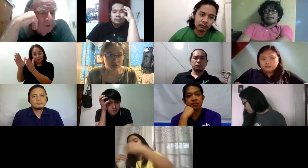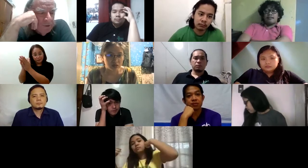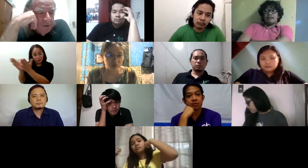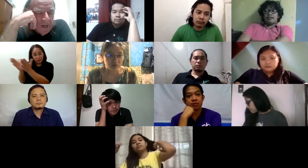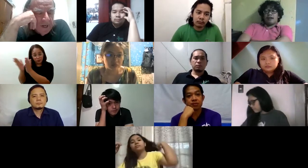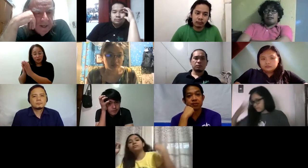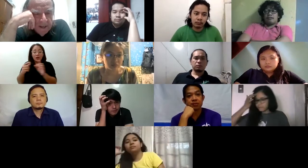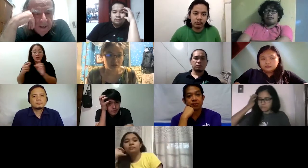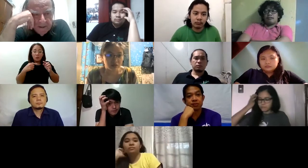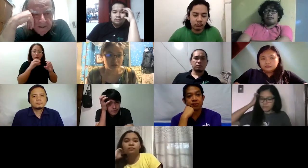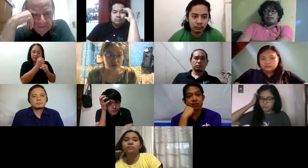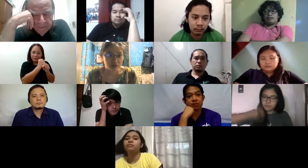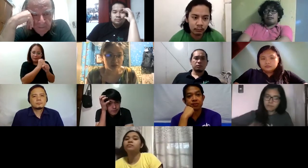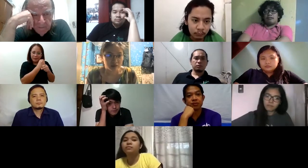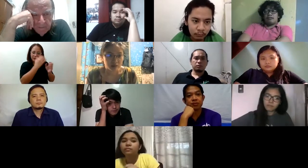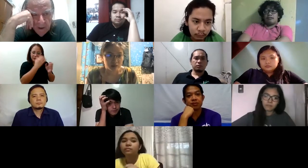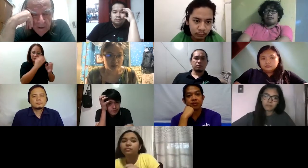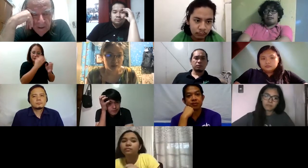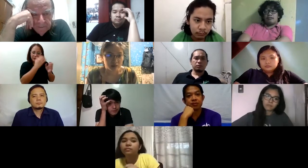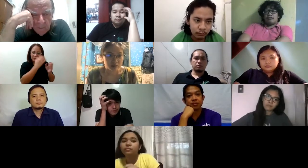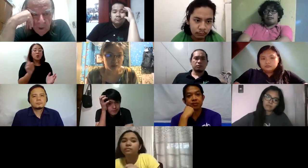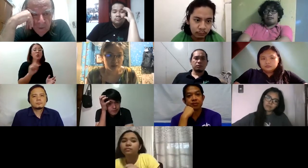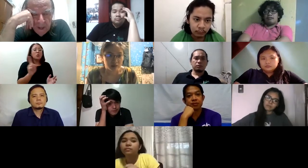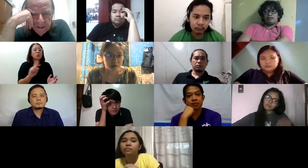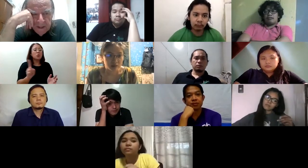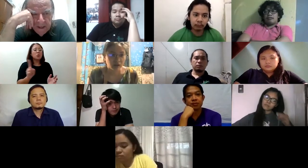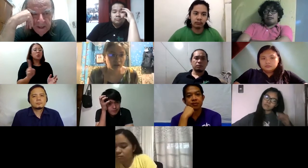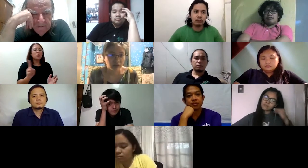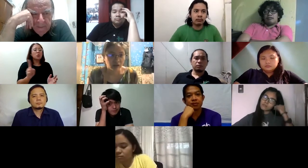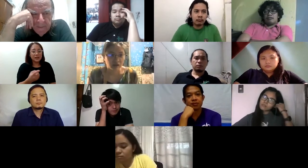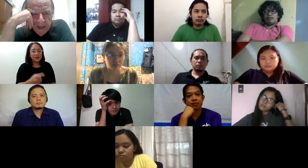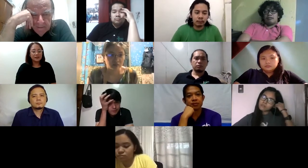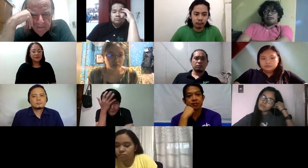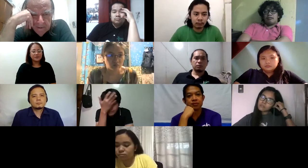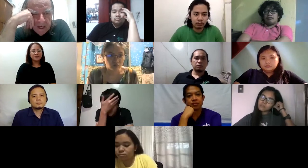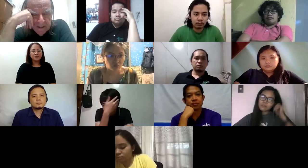is, we're not saying that everybody signs this way.